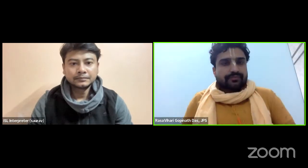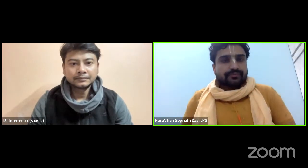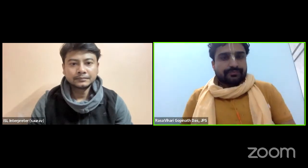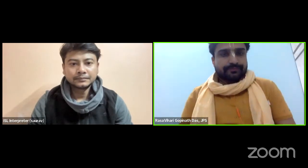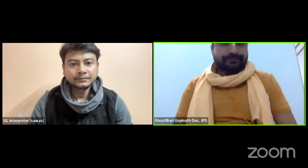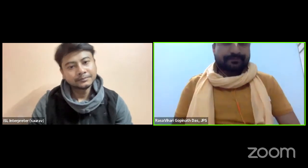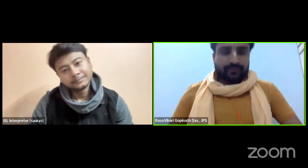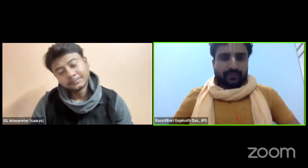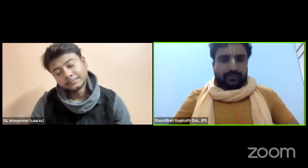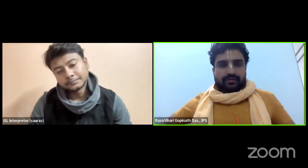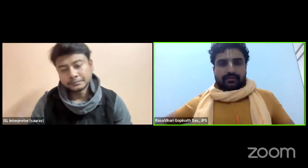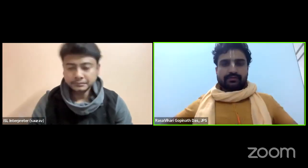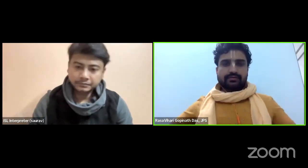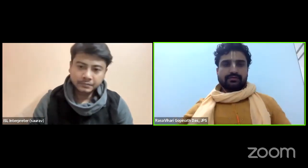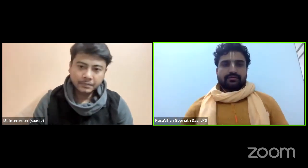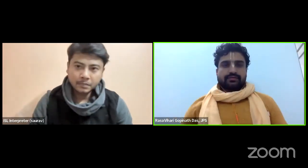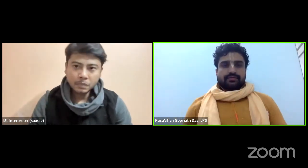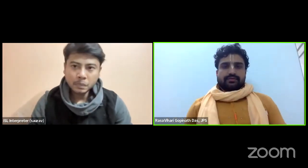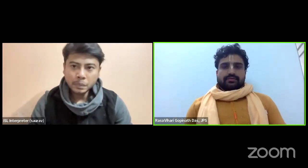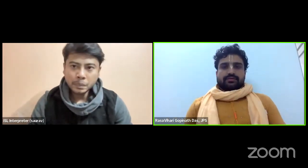We can start, Saurabh.